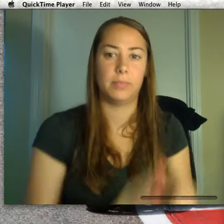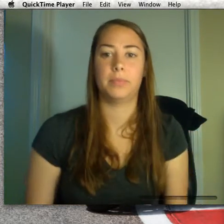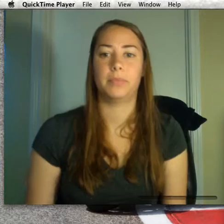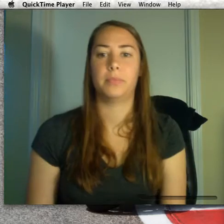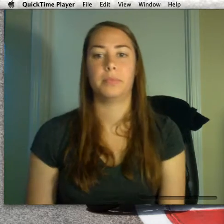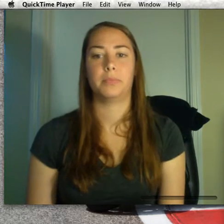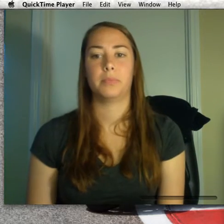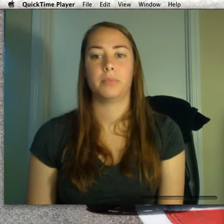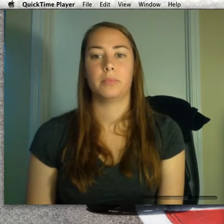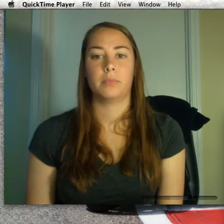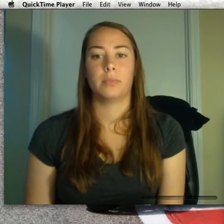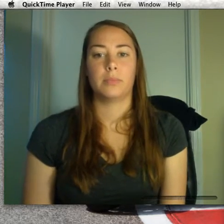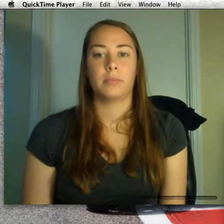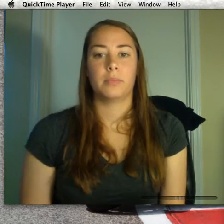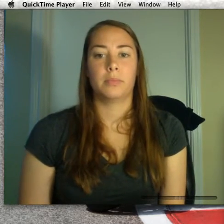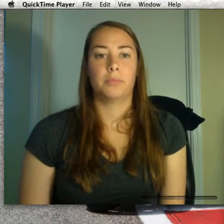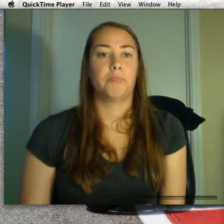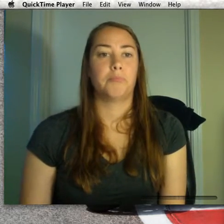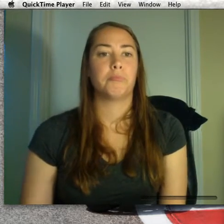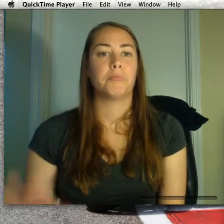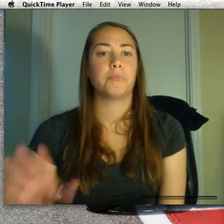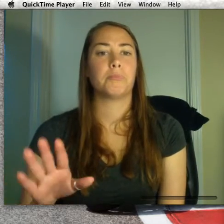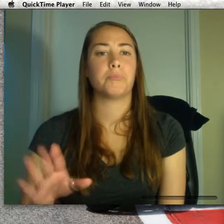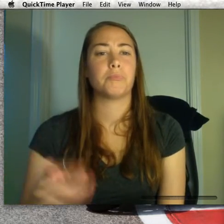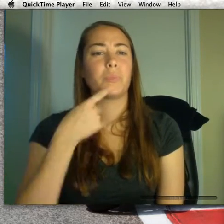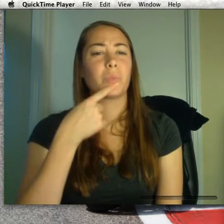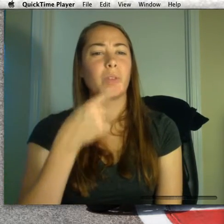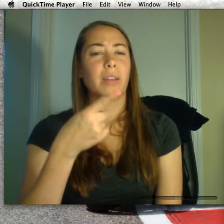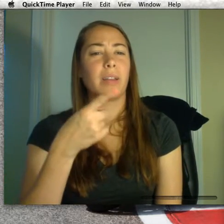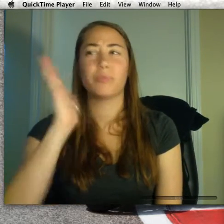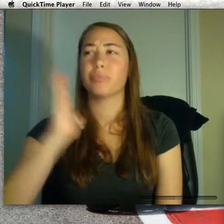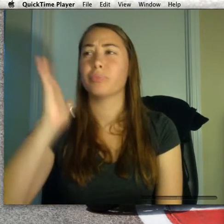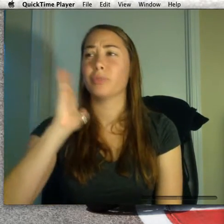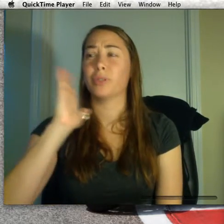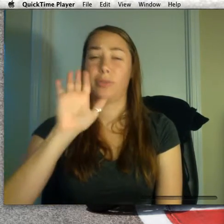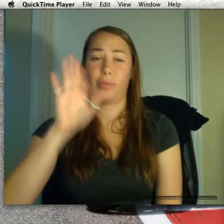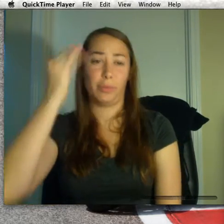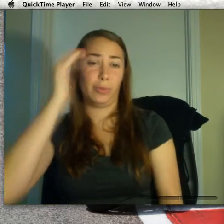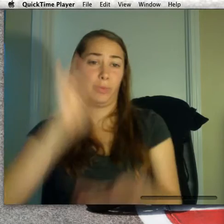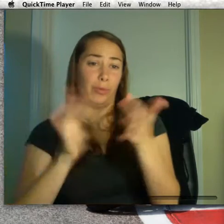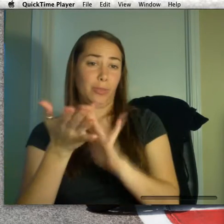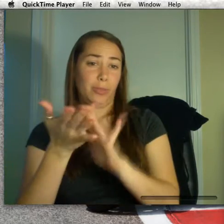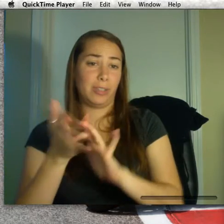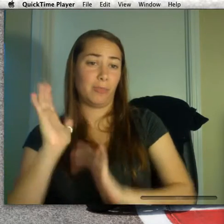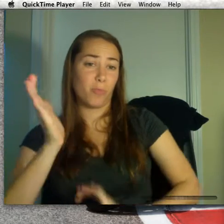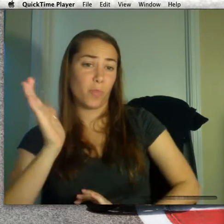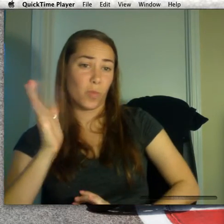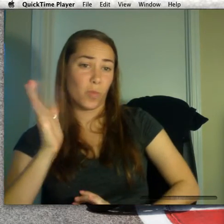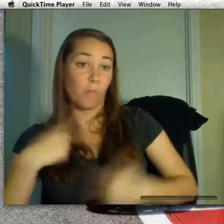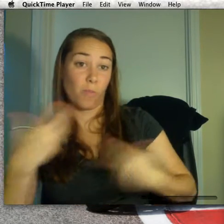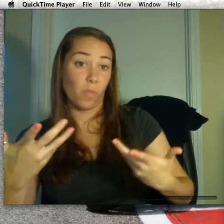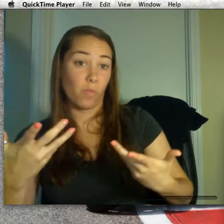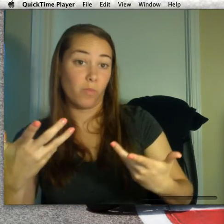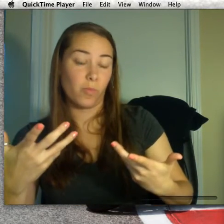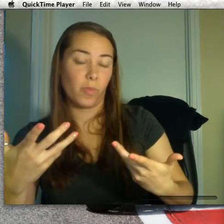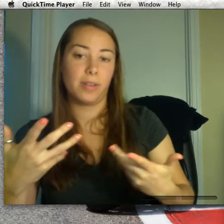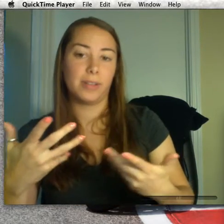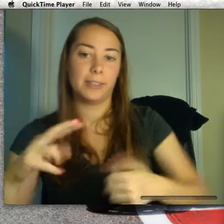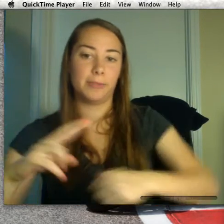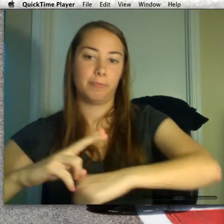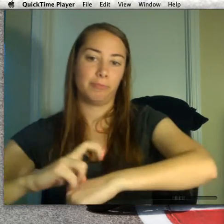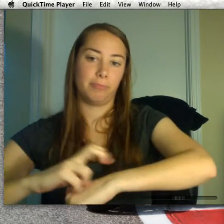sheep? 99 of us are here. Why worry about the lost sheep? It may be a white sheep,